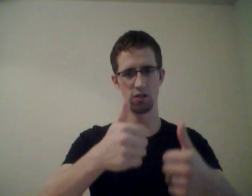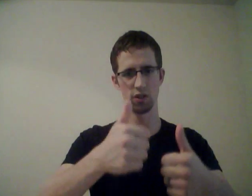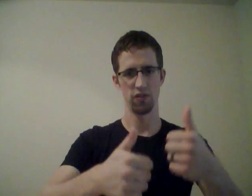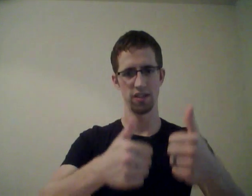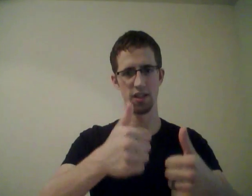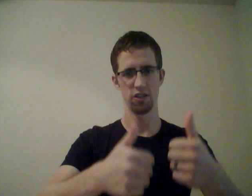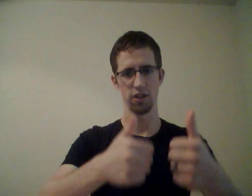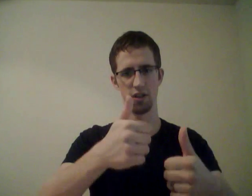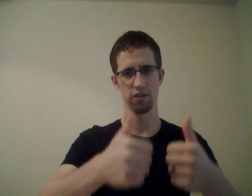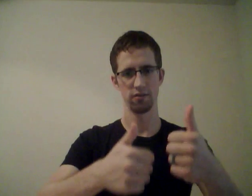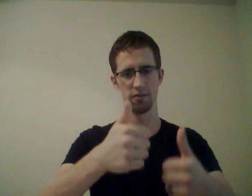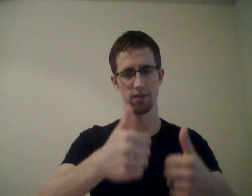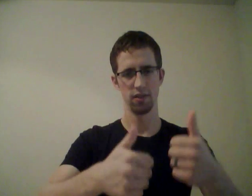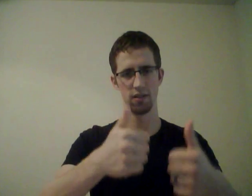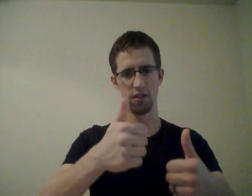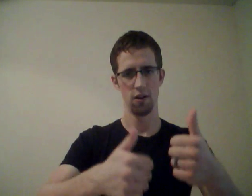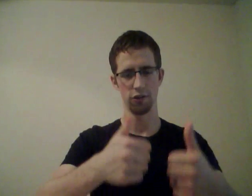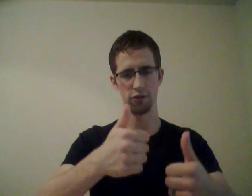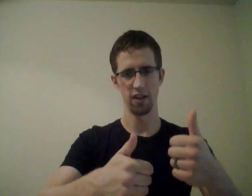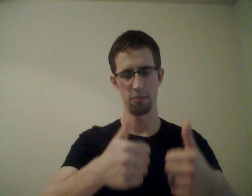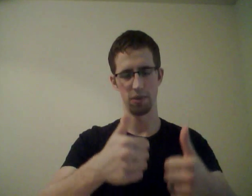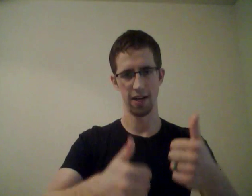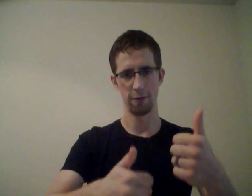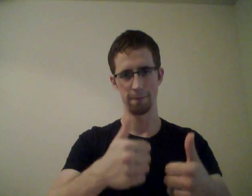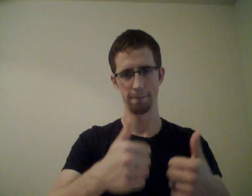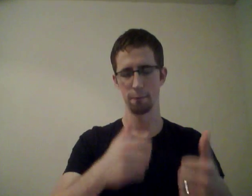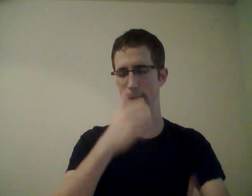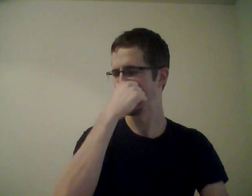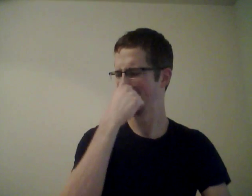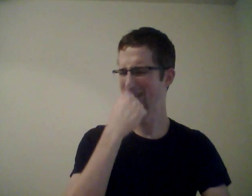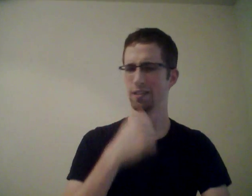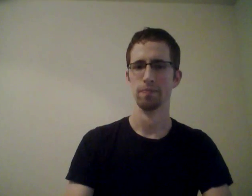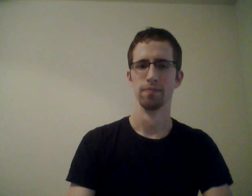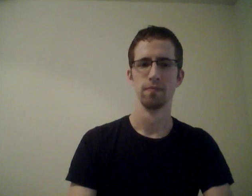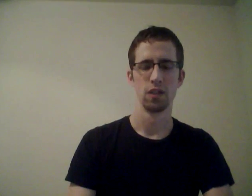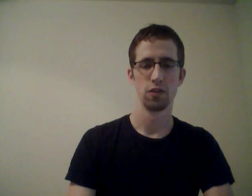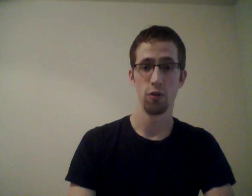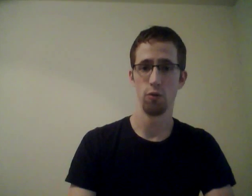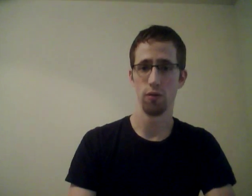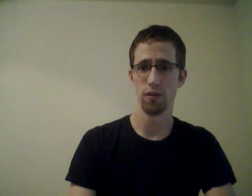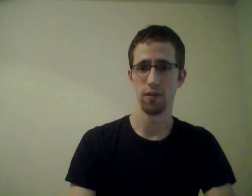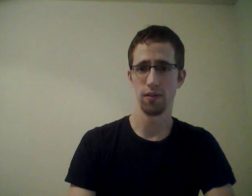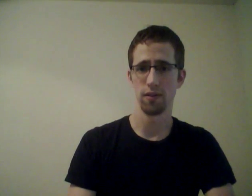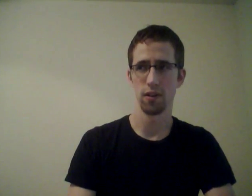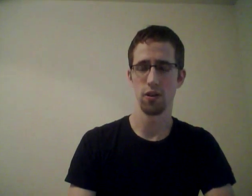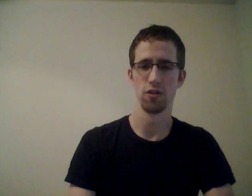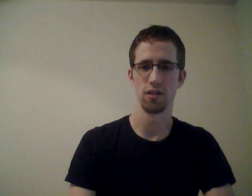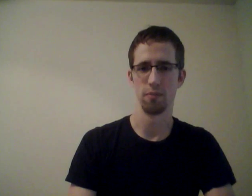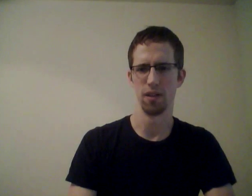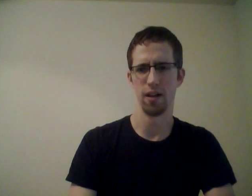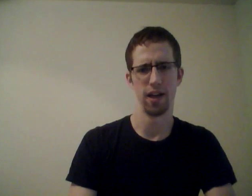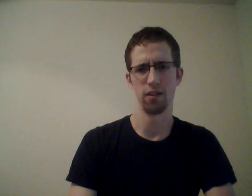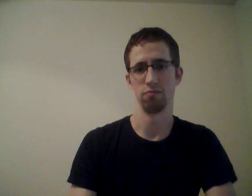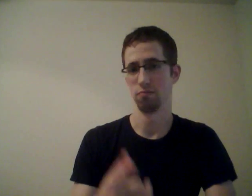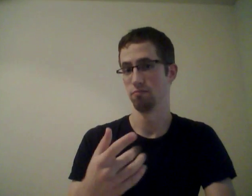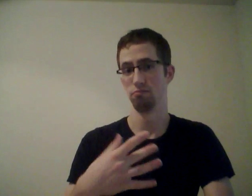knuckles facing each other, alternate up and down. So you can use this to be like,